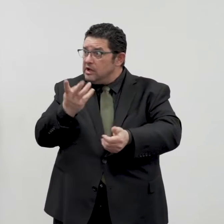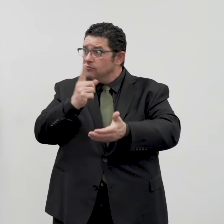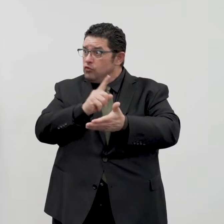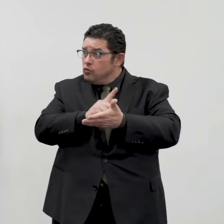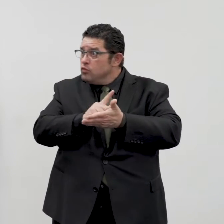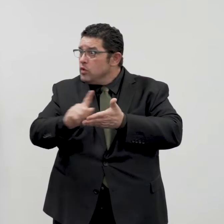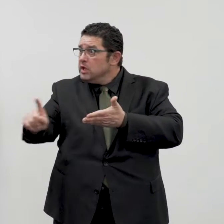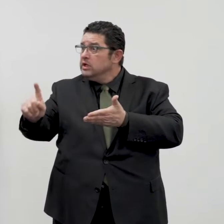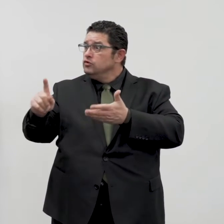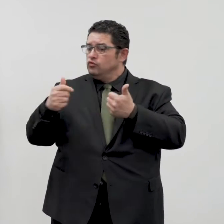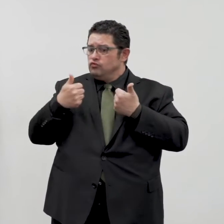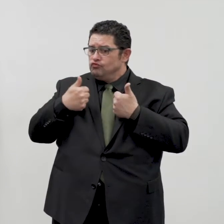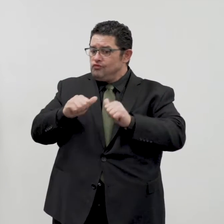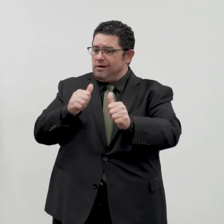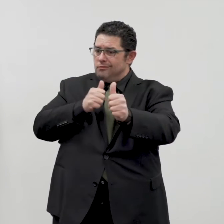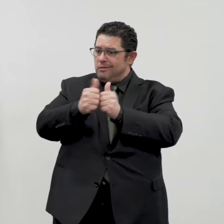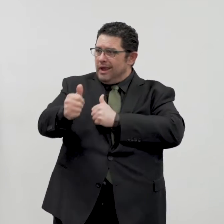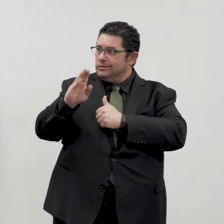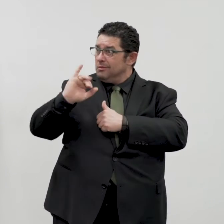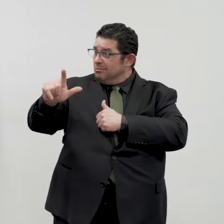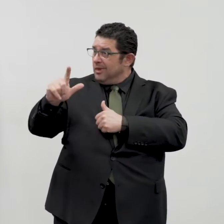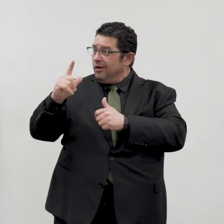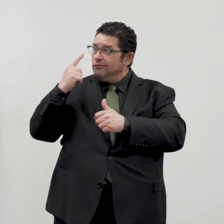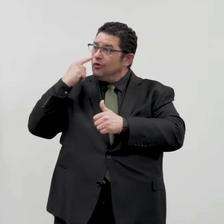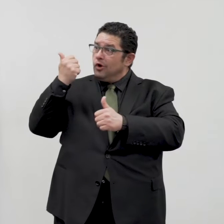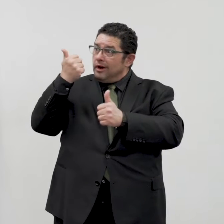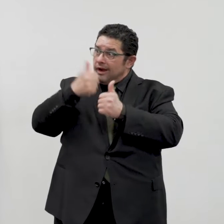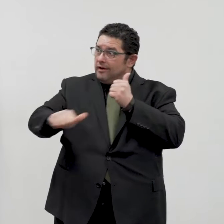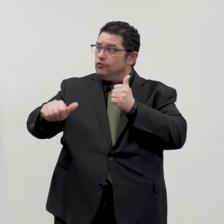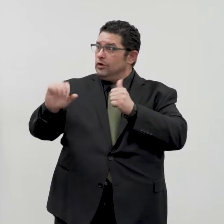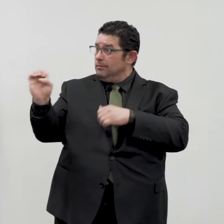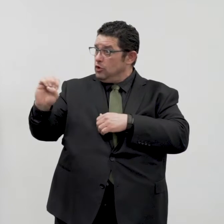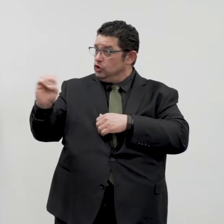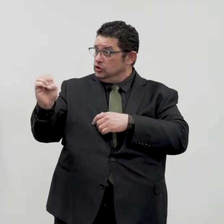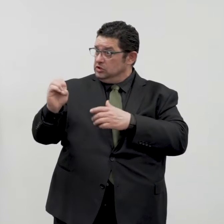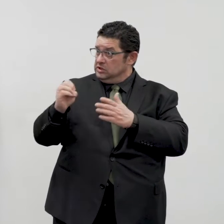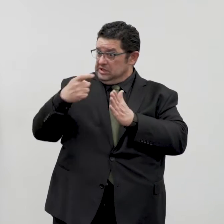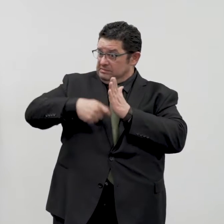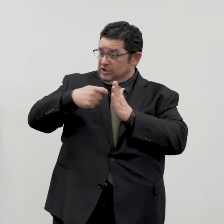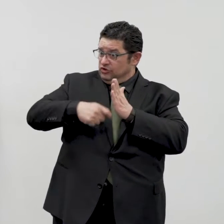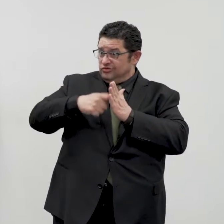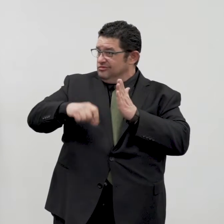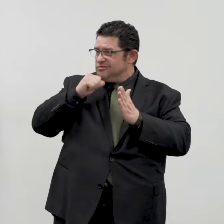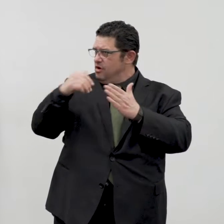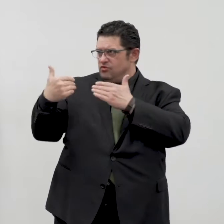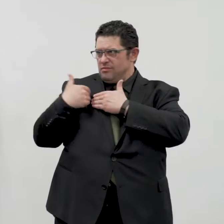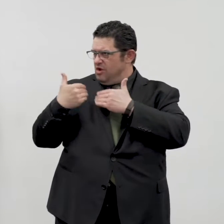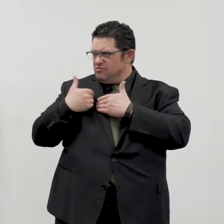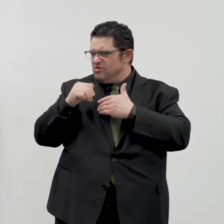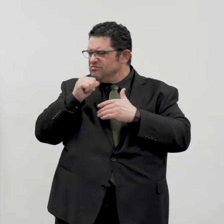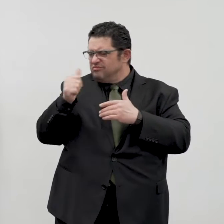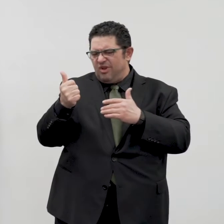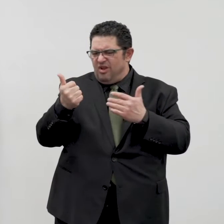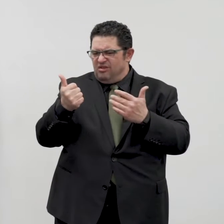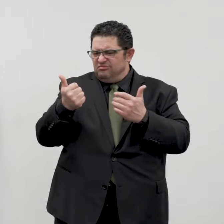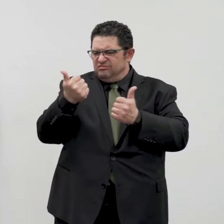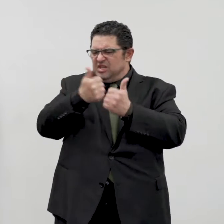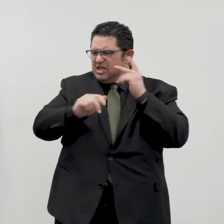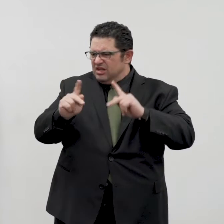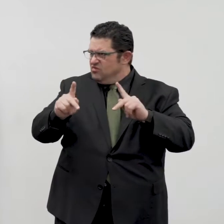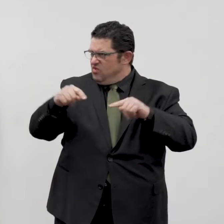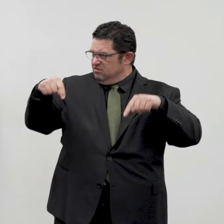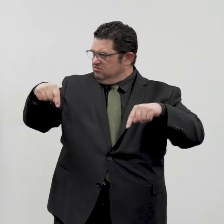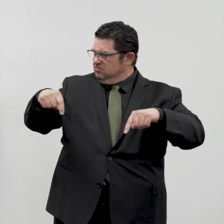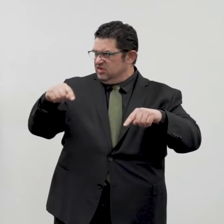pass an appropriations bill for every emergency expenditure isn't responsible, and that's not how anyone in this country manages